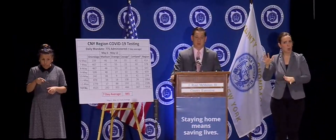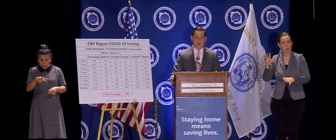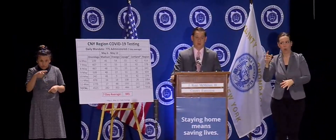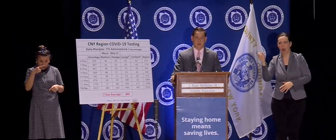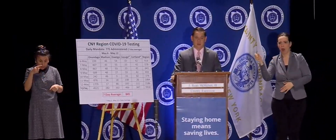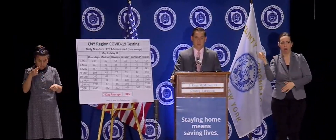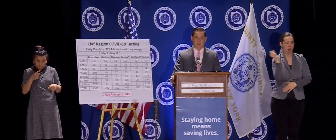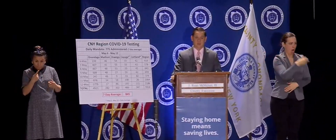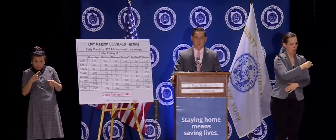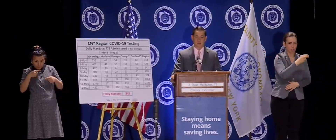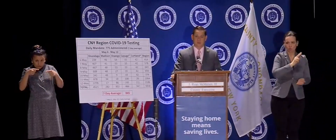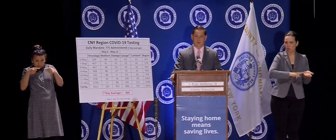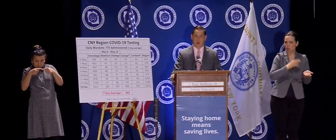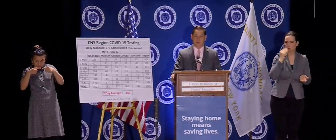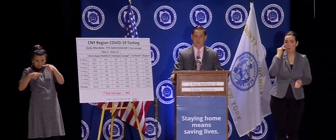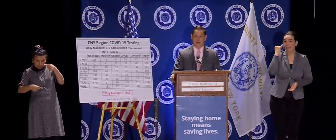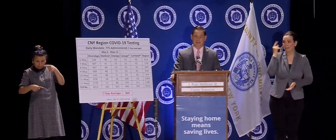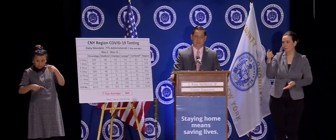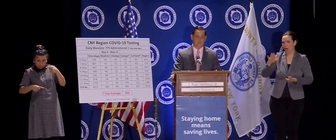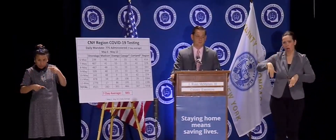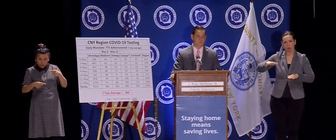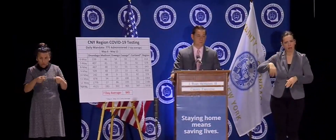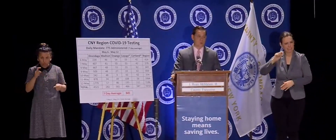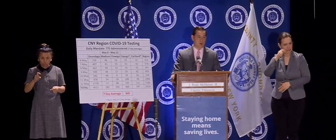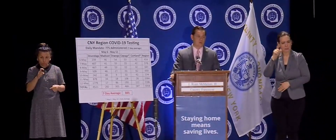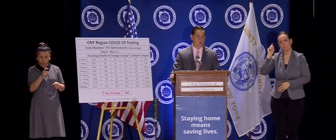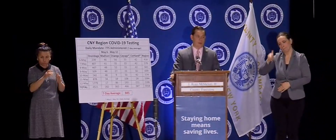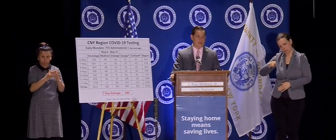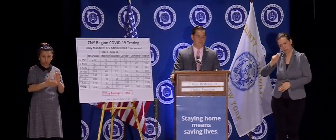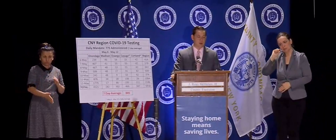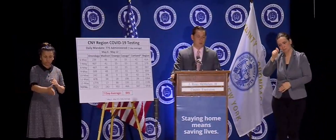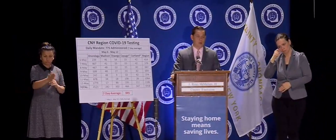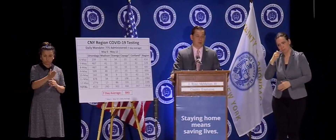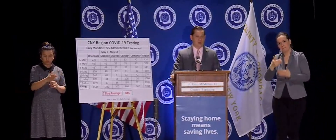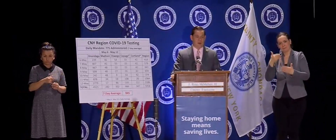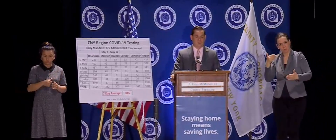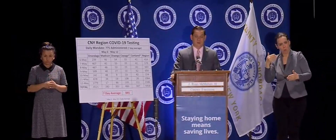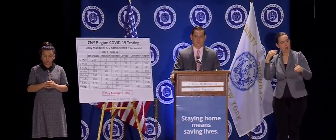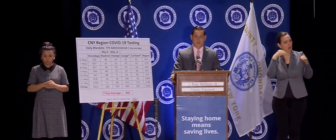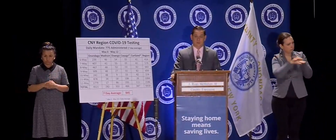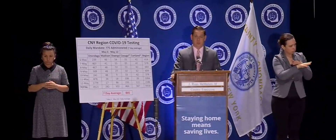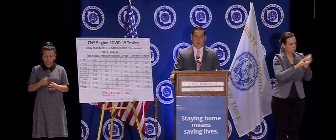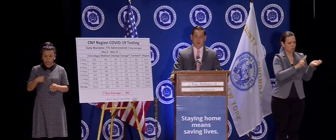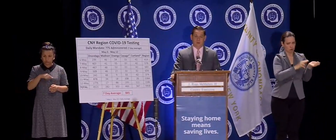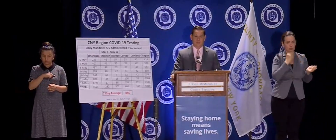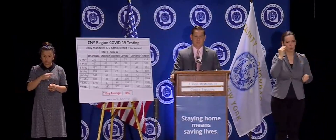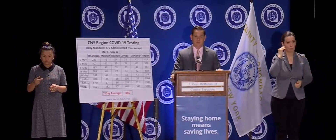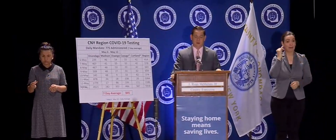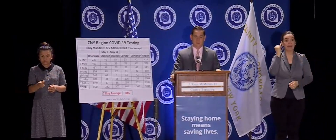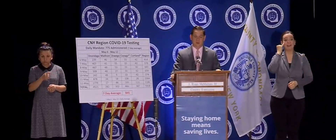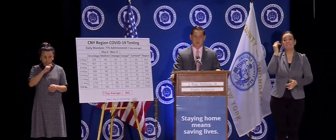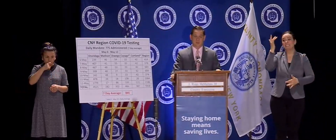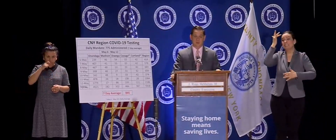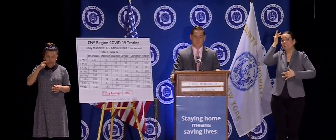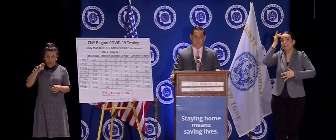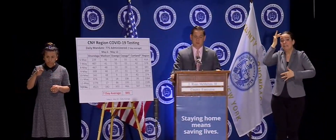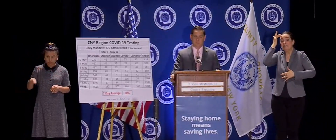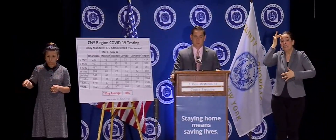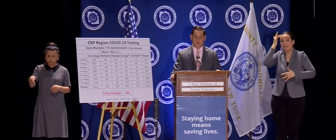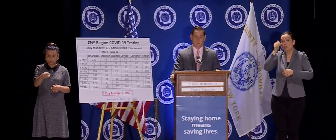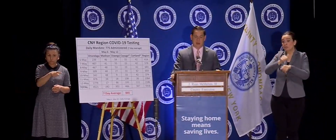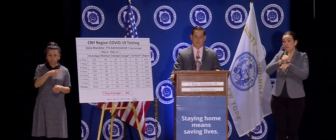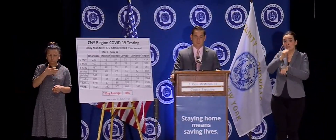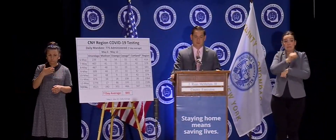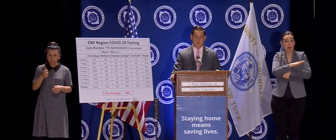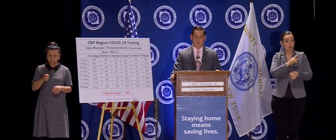as well, using their rapid testing for that. So important. These